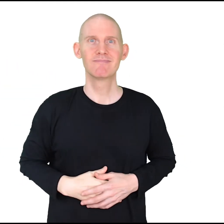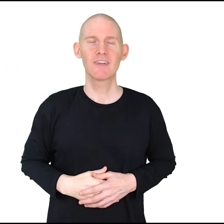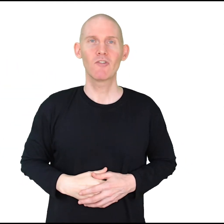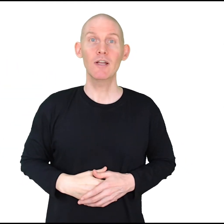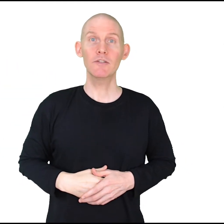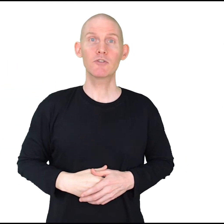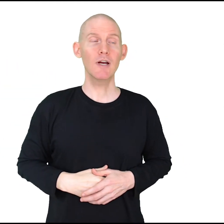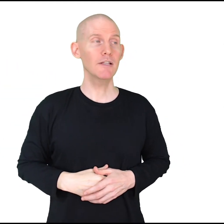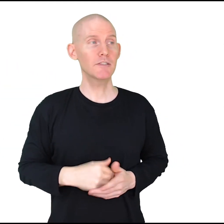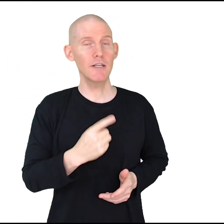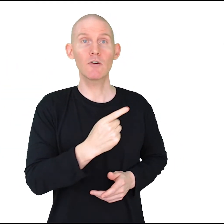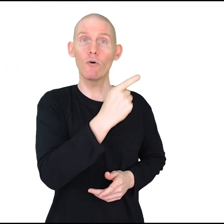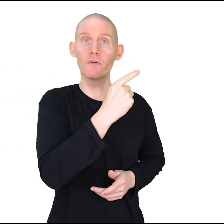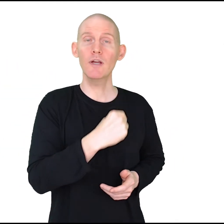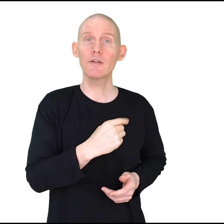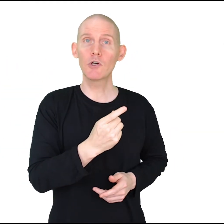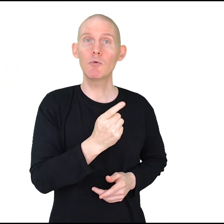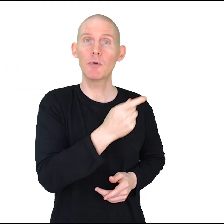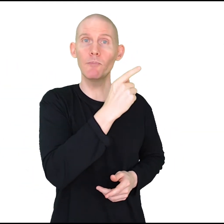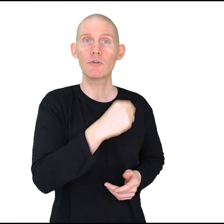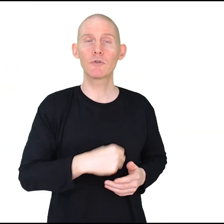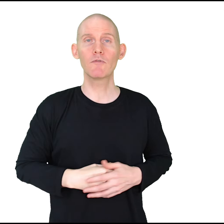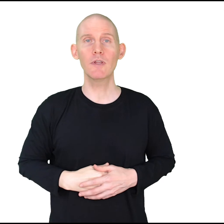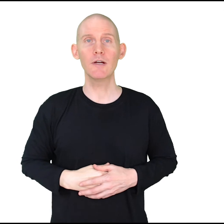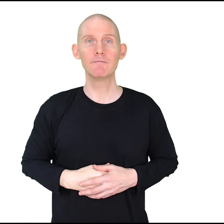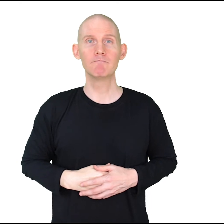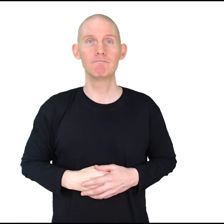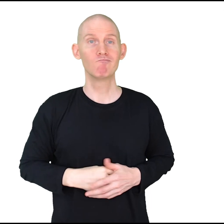Right, let's try. Let's say they're over there. The group of people is over there.